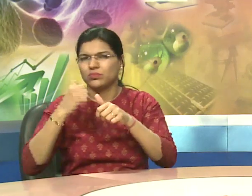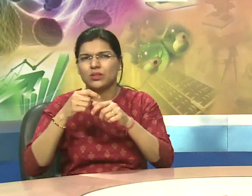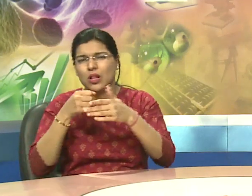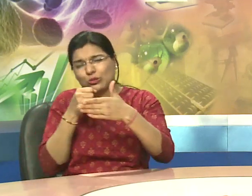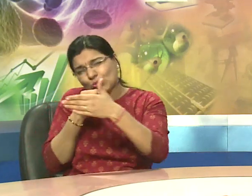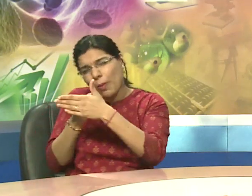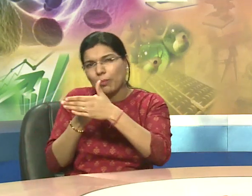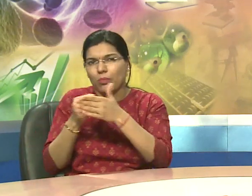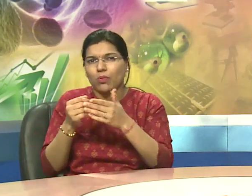from train,